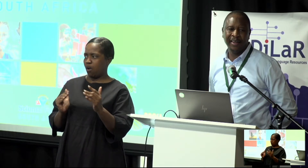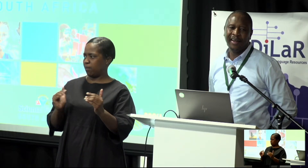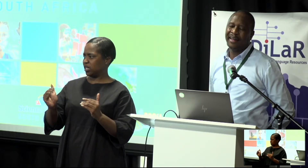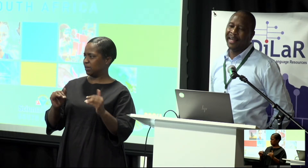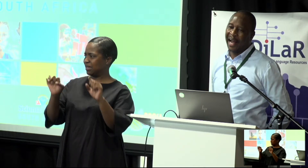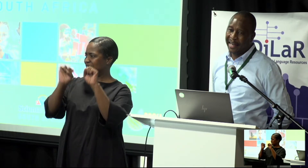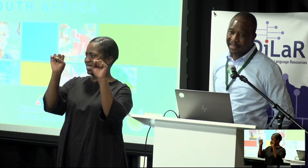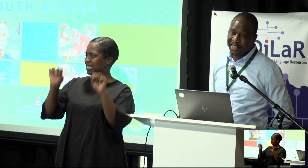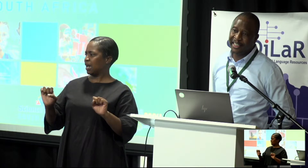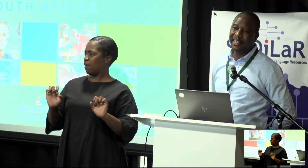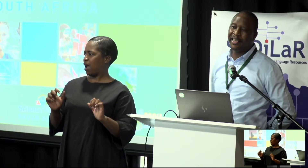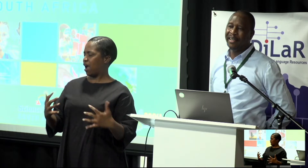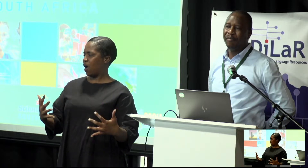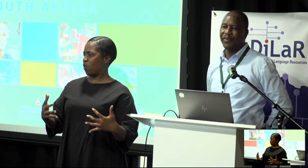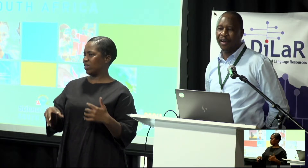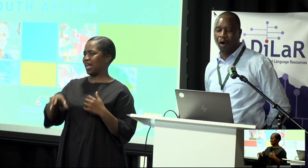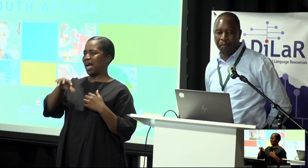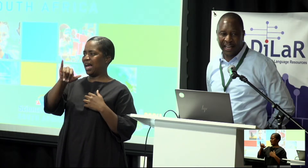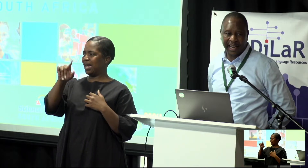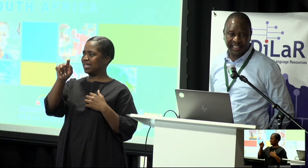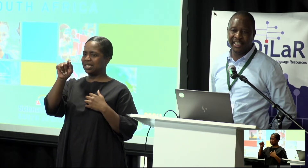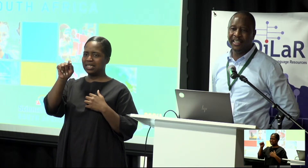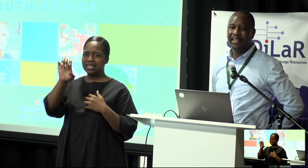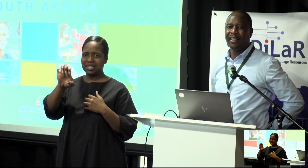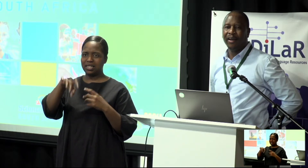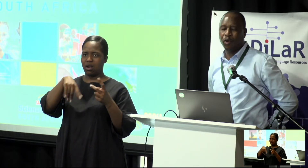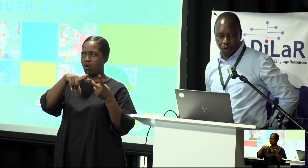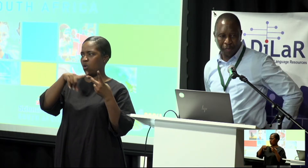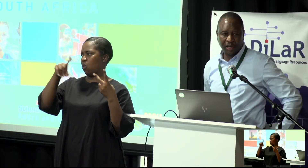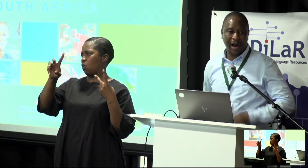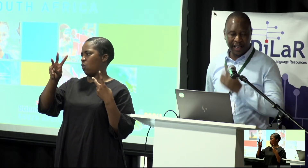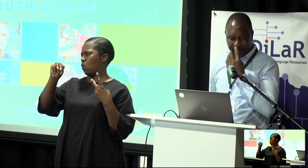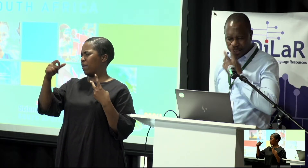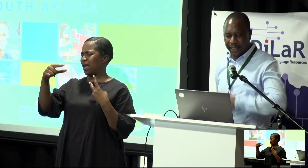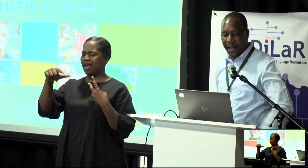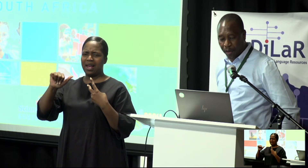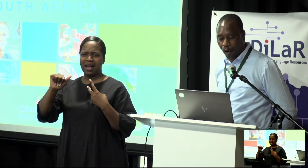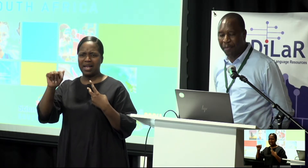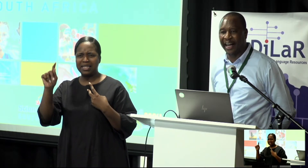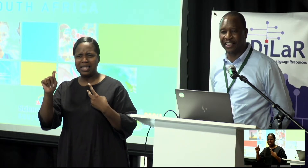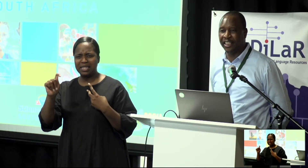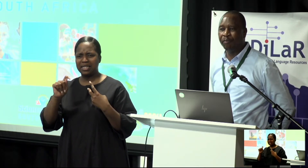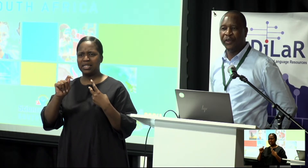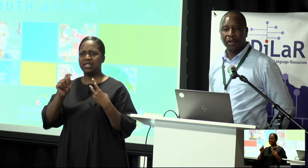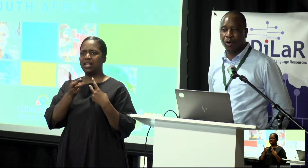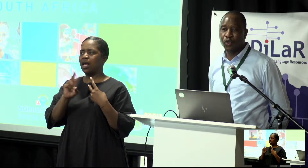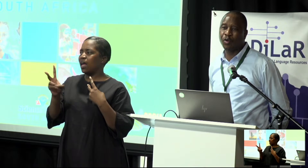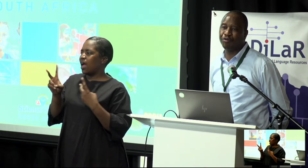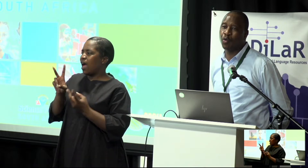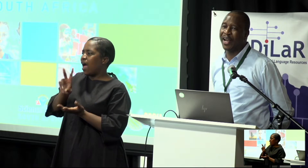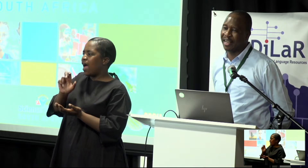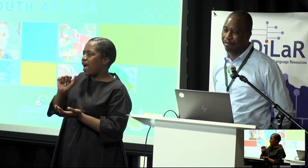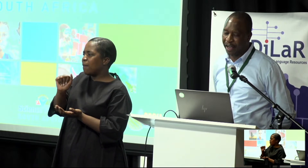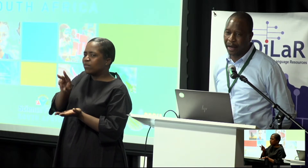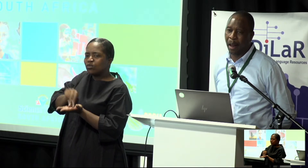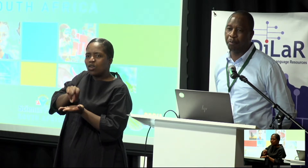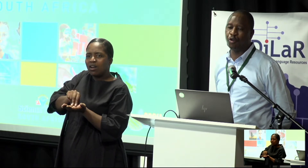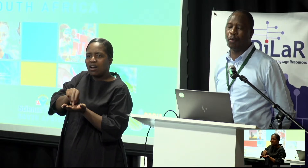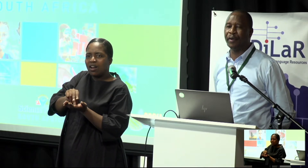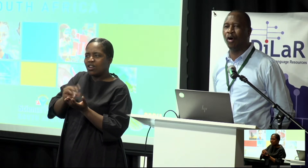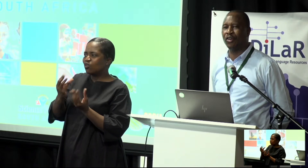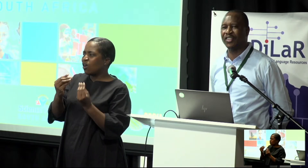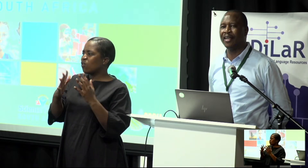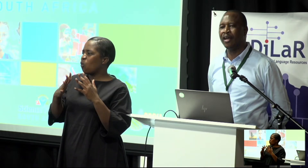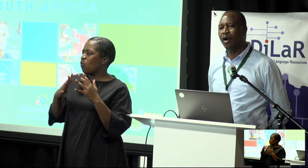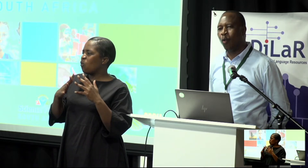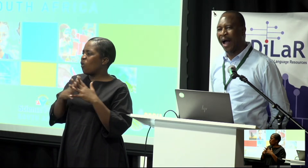system, the ITE, Omega T, Ochumato ITE and Omega T. Those softwares are very